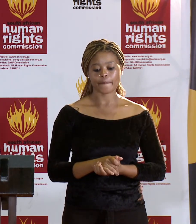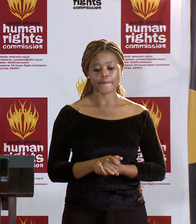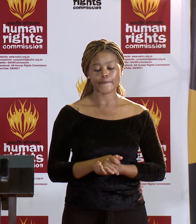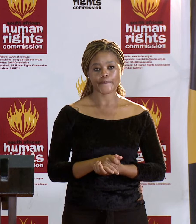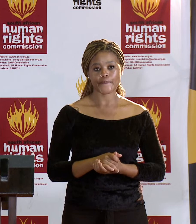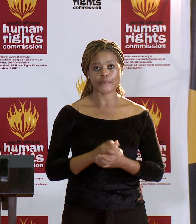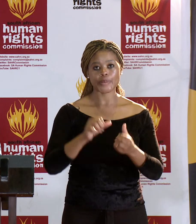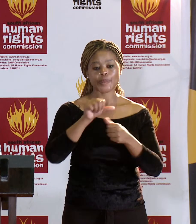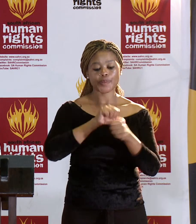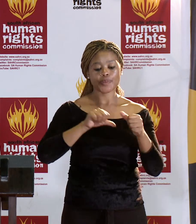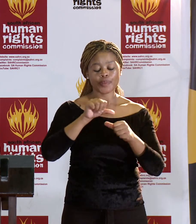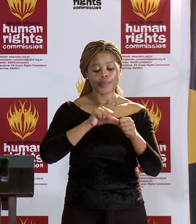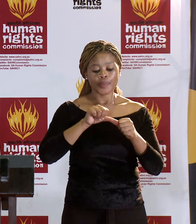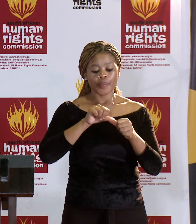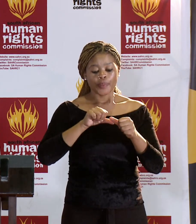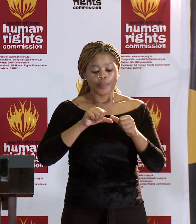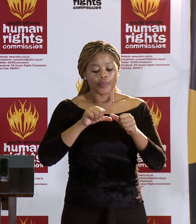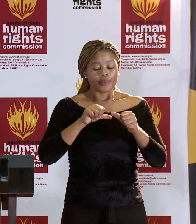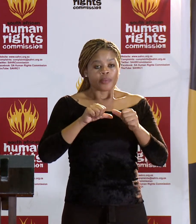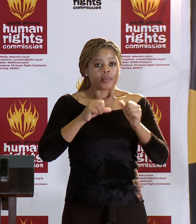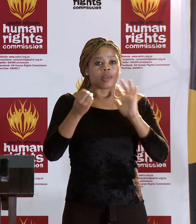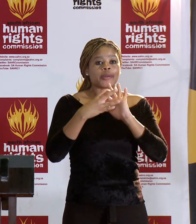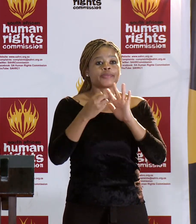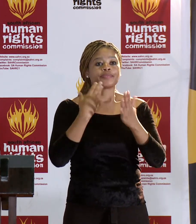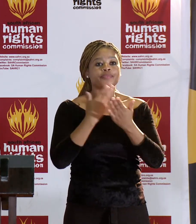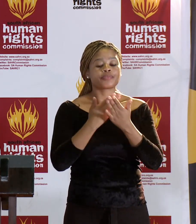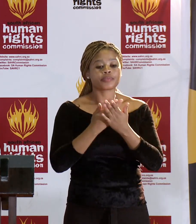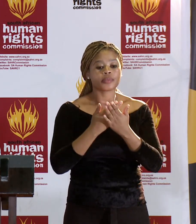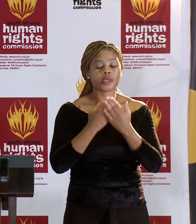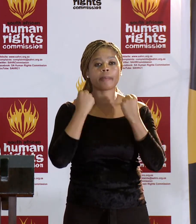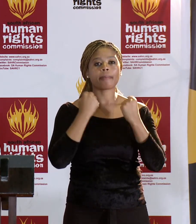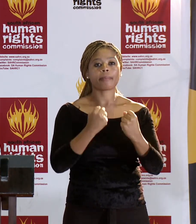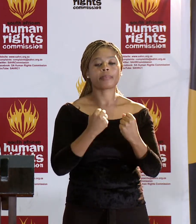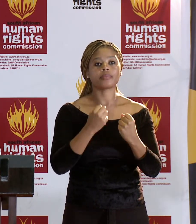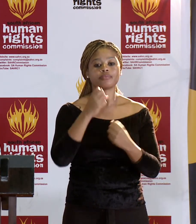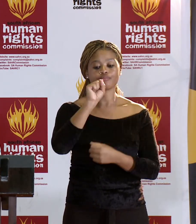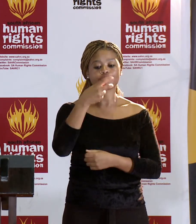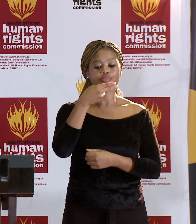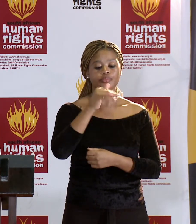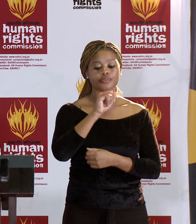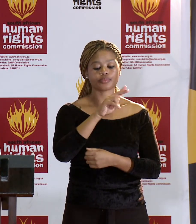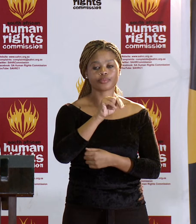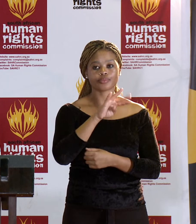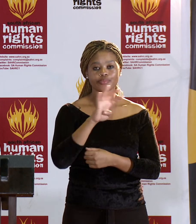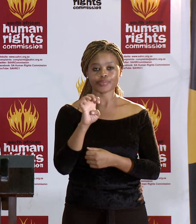Social media can be a very powerful tool, and SHINE